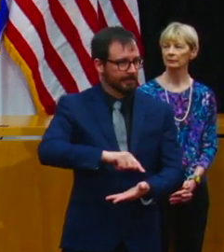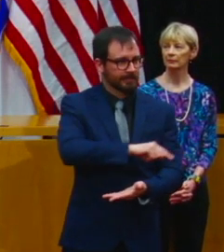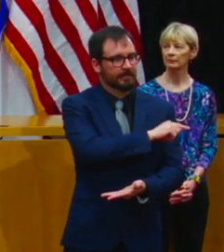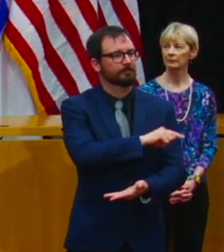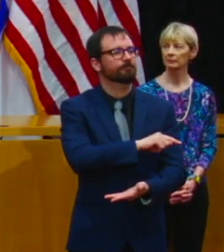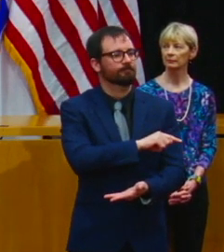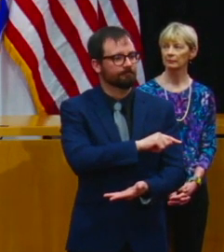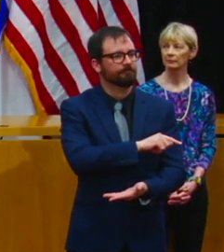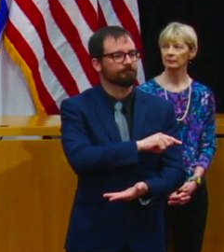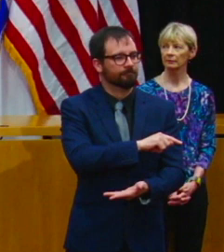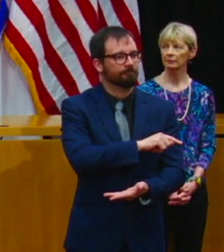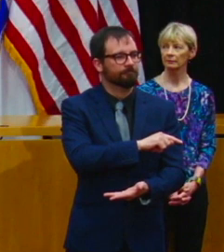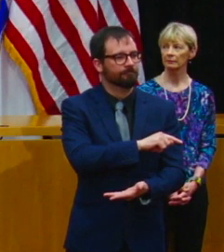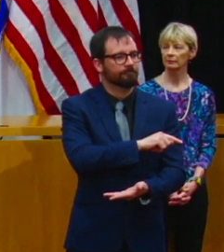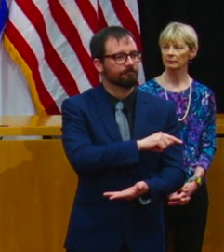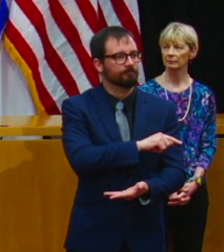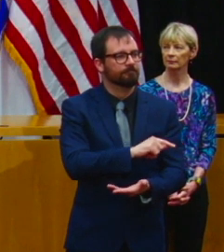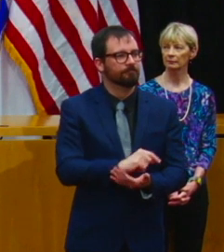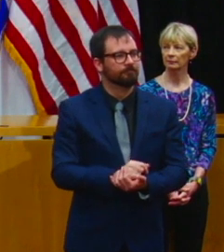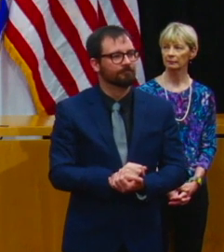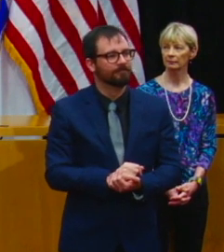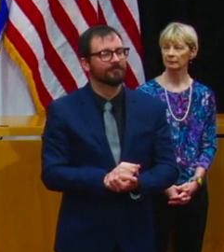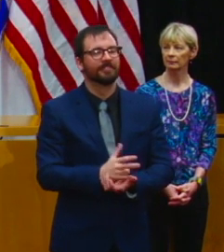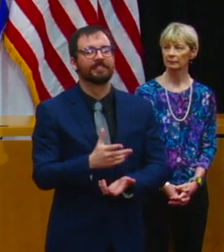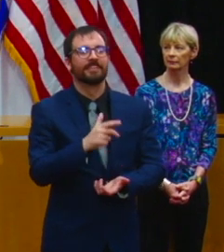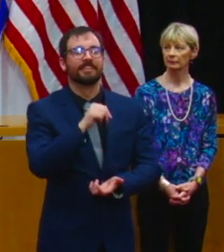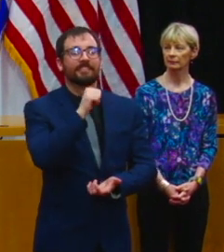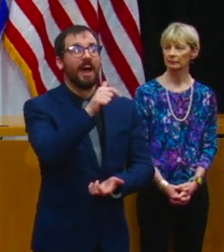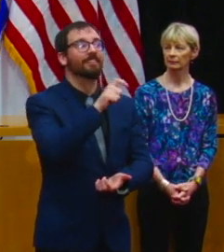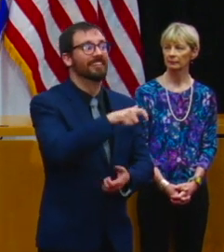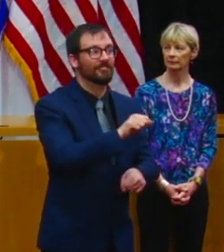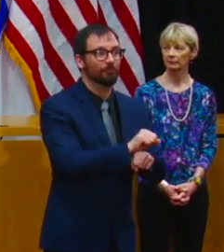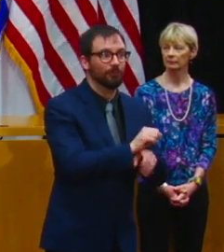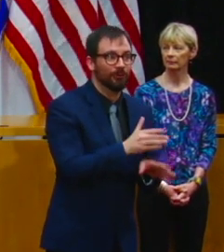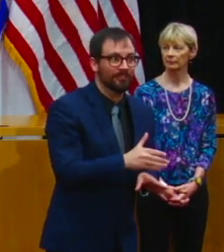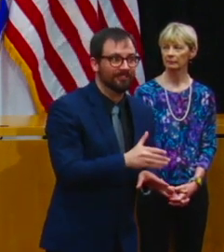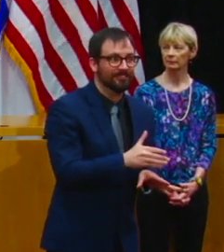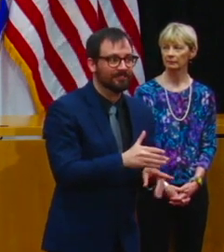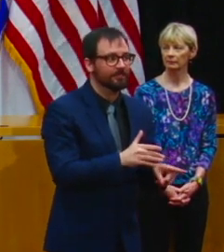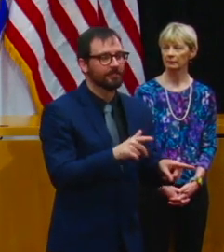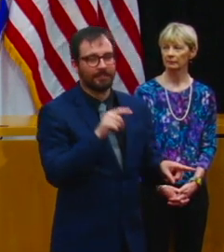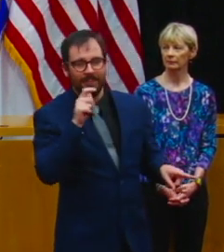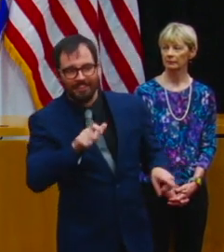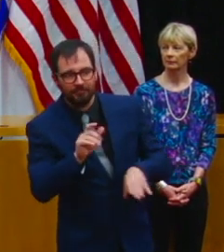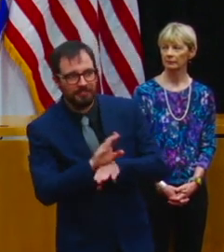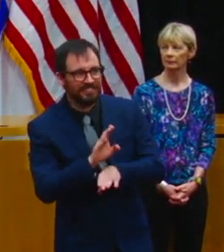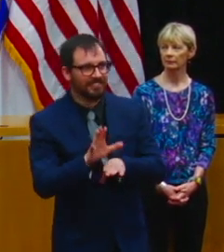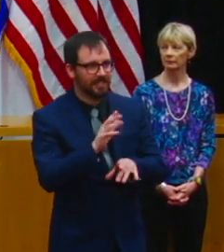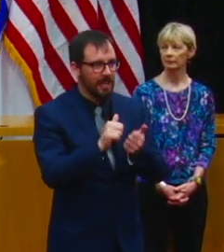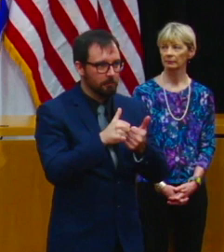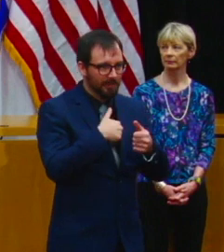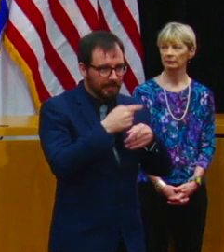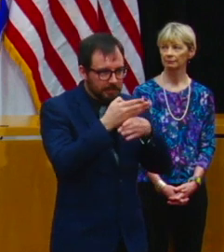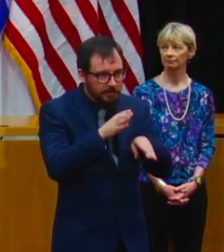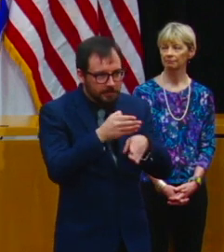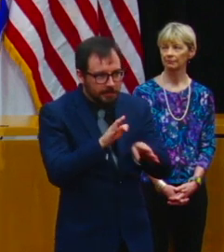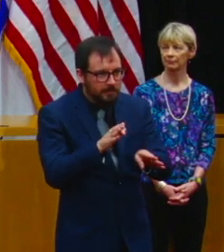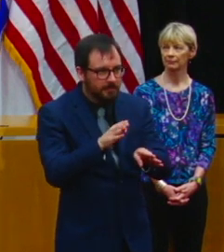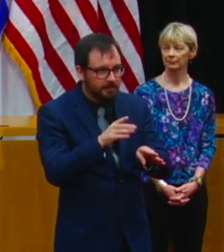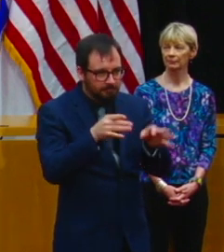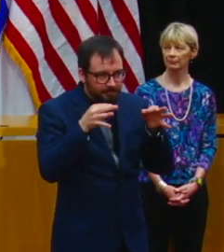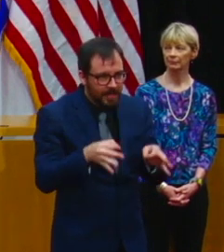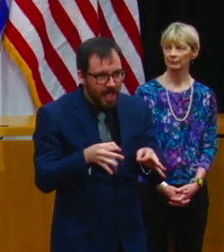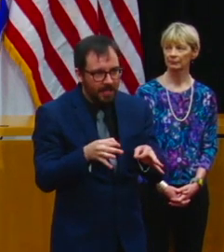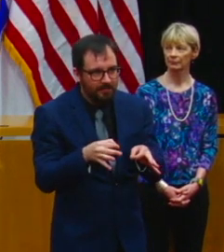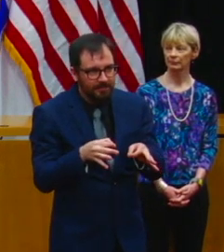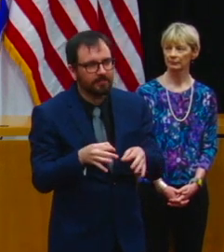how the essential worker and essential business criteria were established. And they do give people